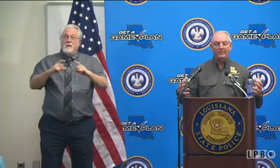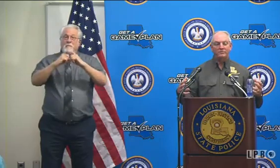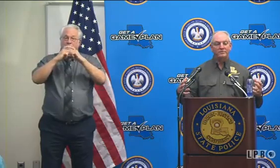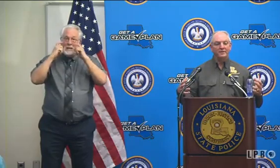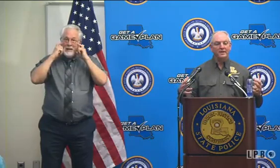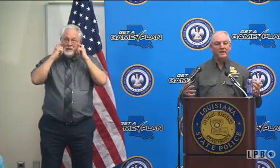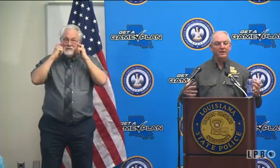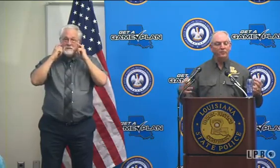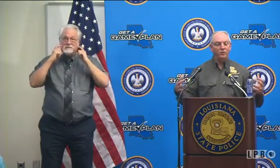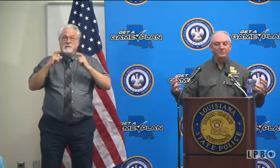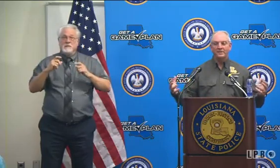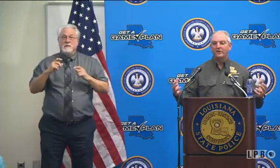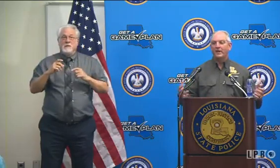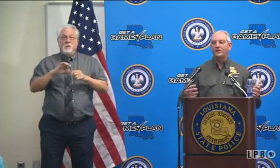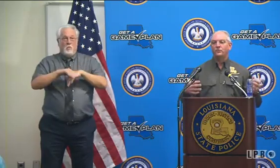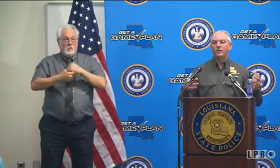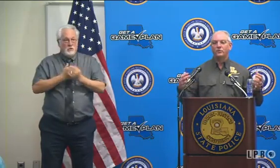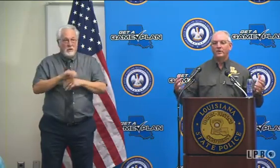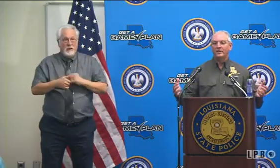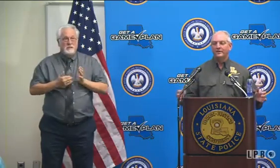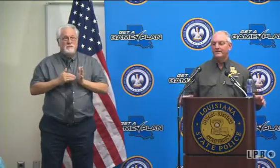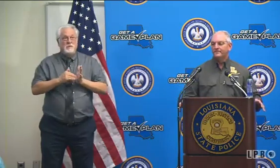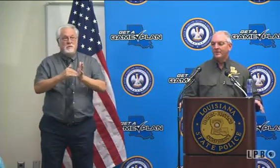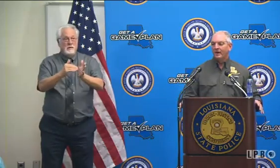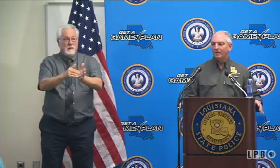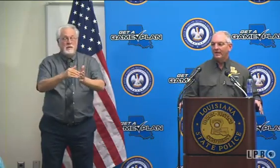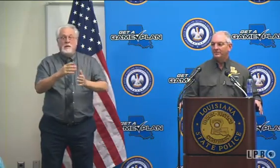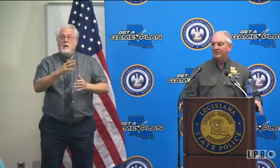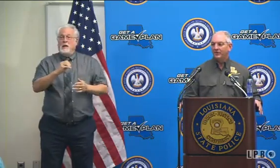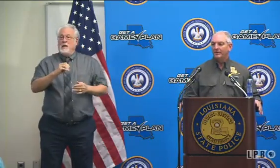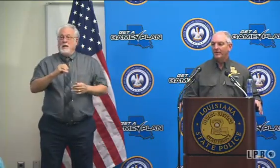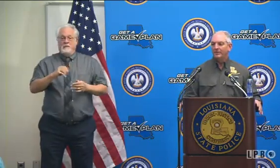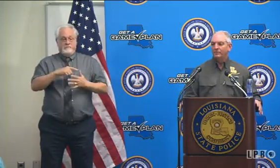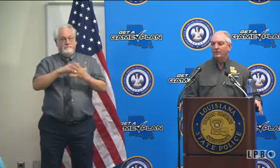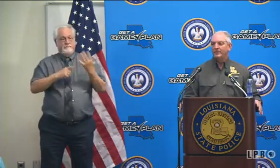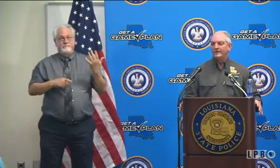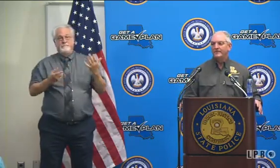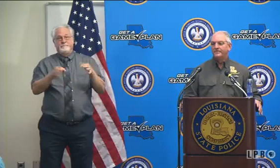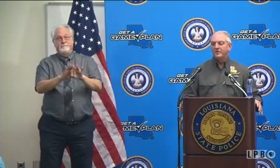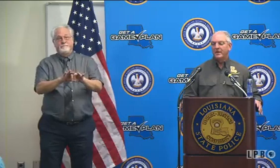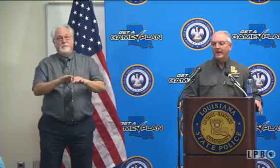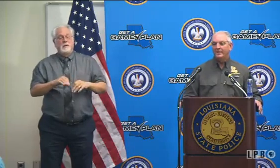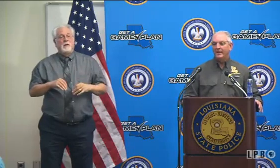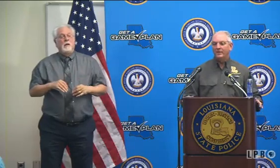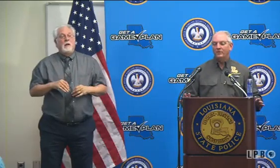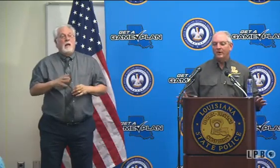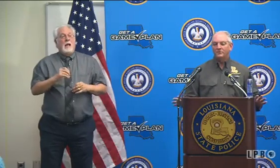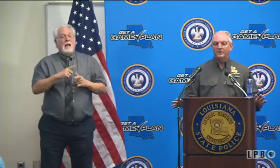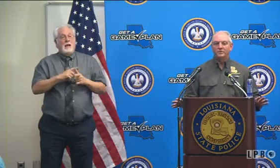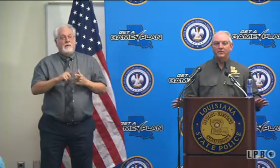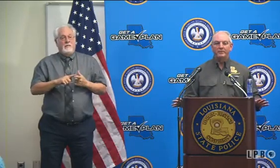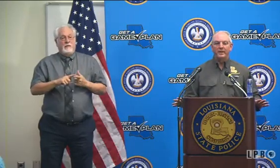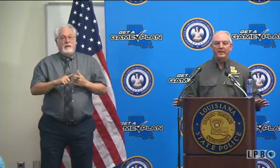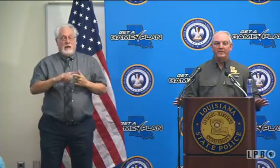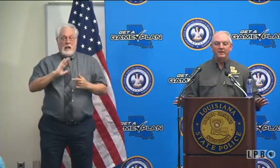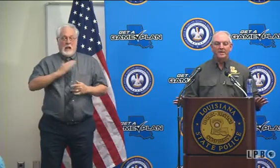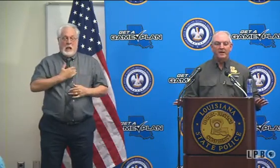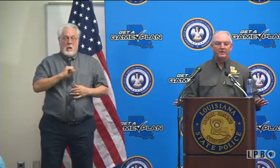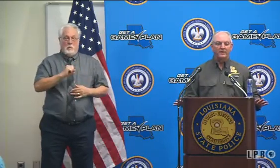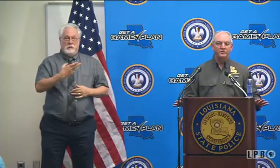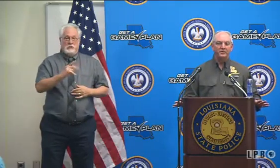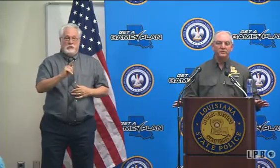their masks and washing their hands frequently. All that's incredibly important. And then on our sheltering